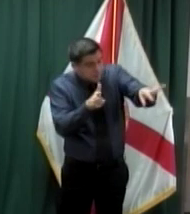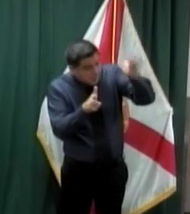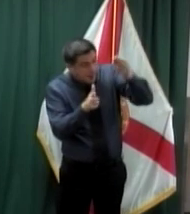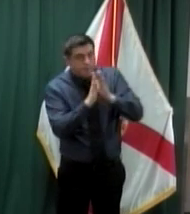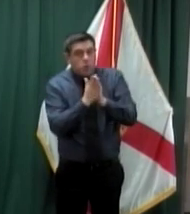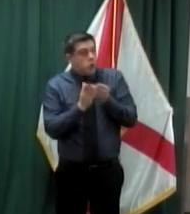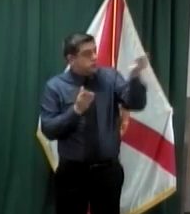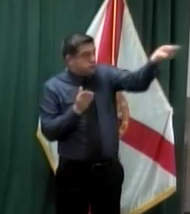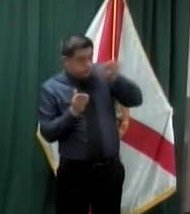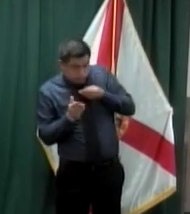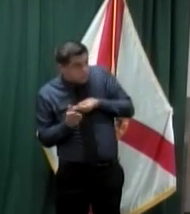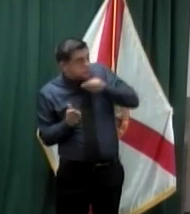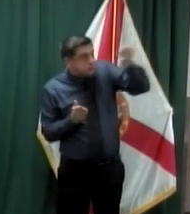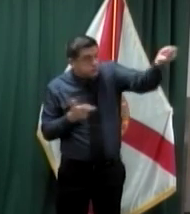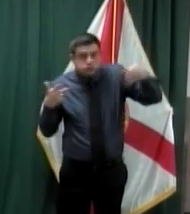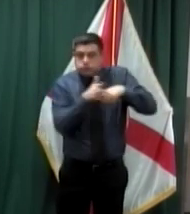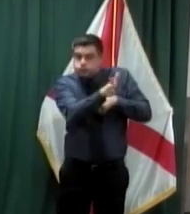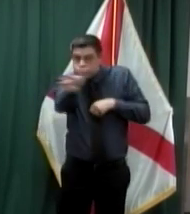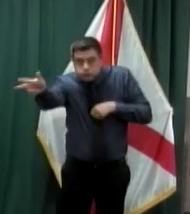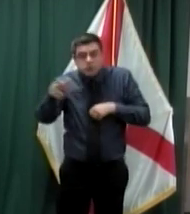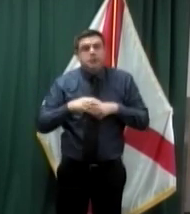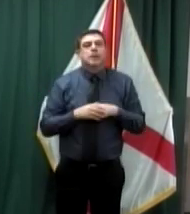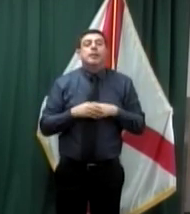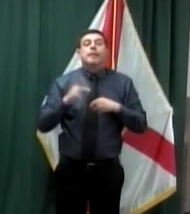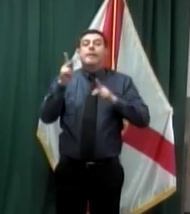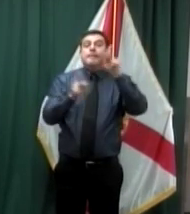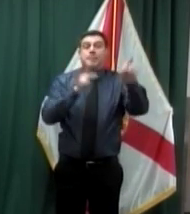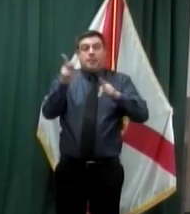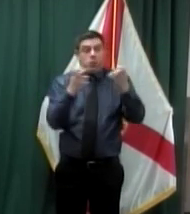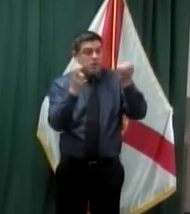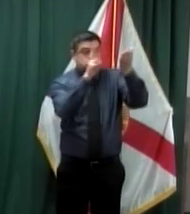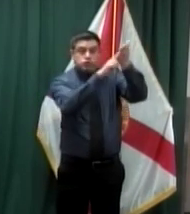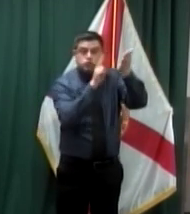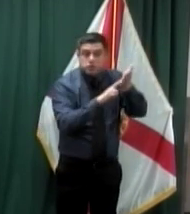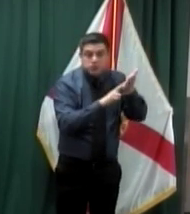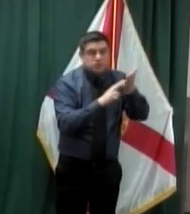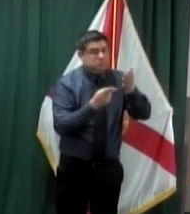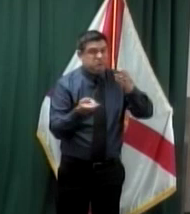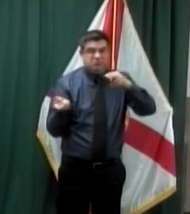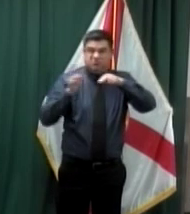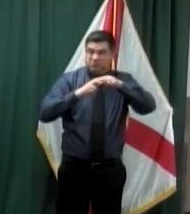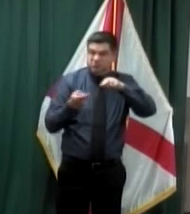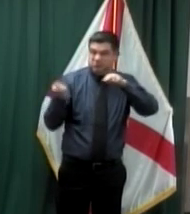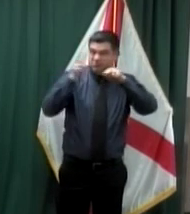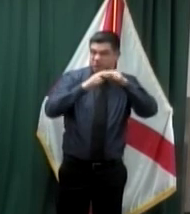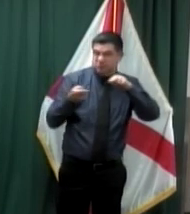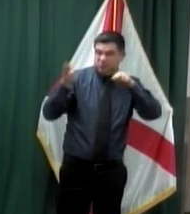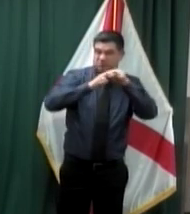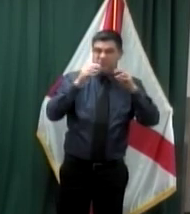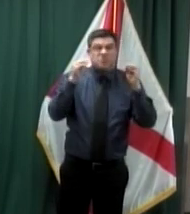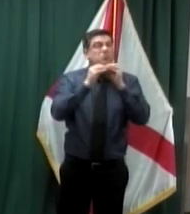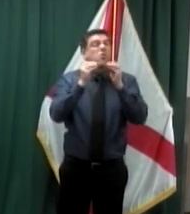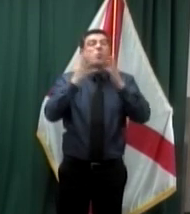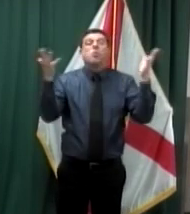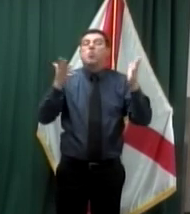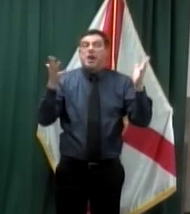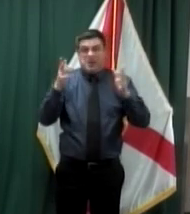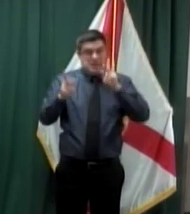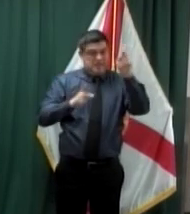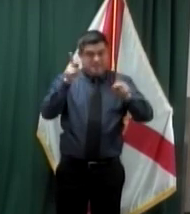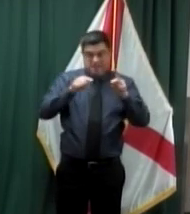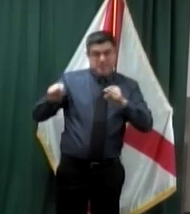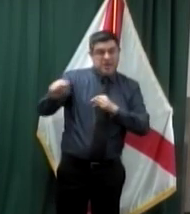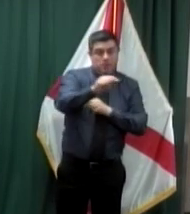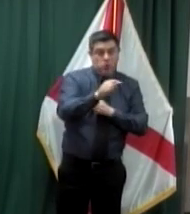May 18th. We also saw an increase in users checking out our e-books. That's an asset that a lot of people understand